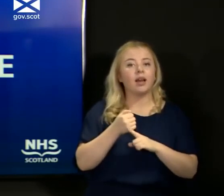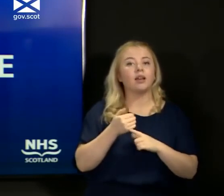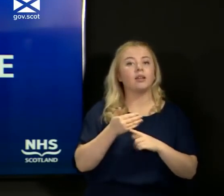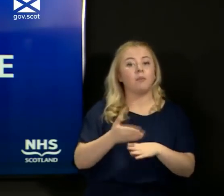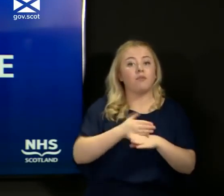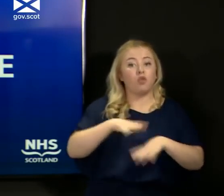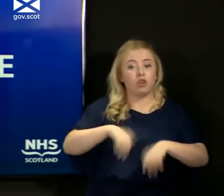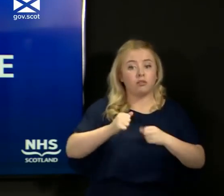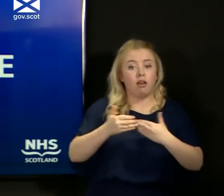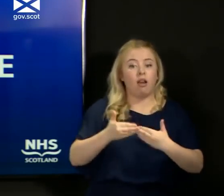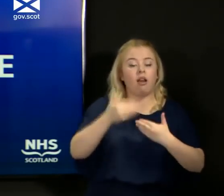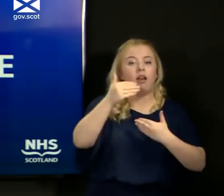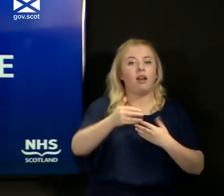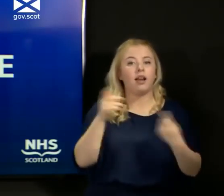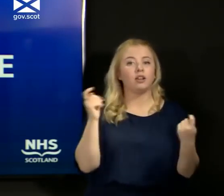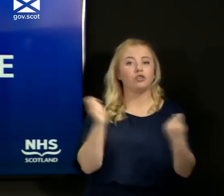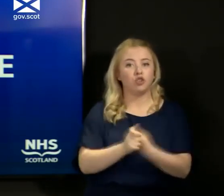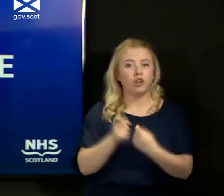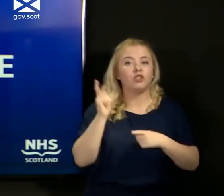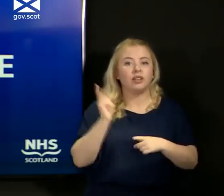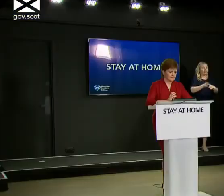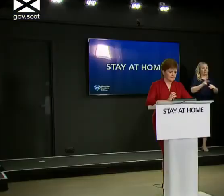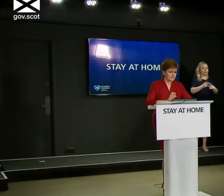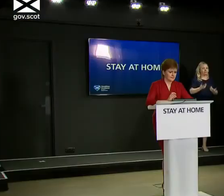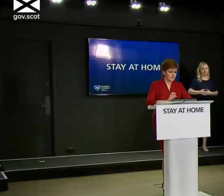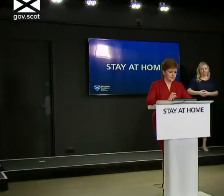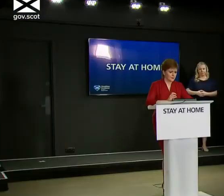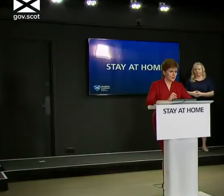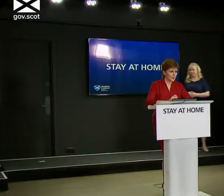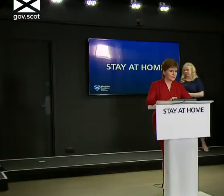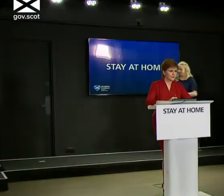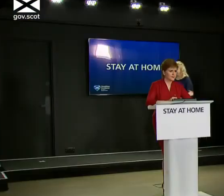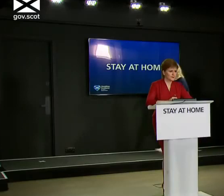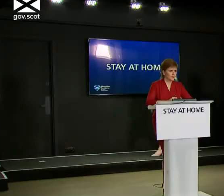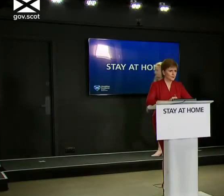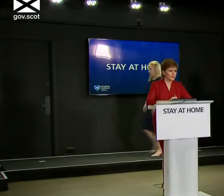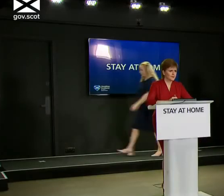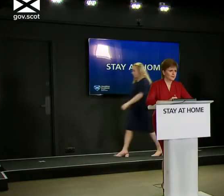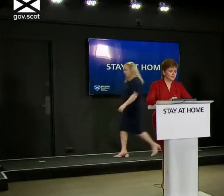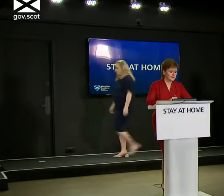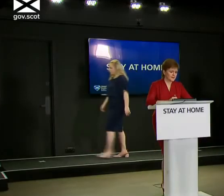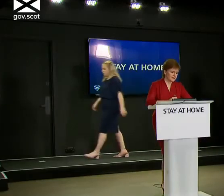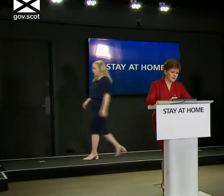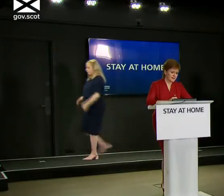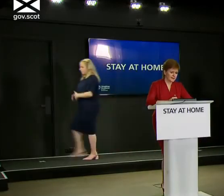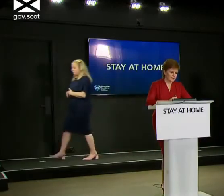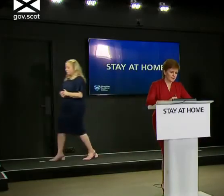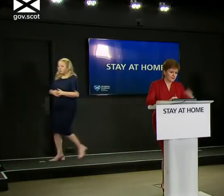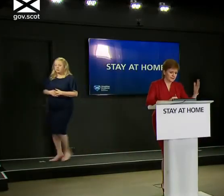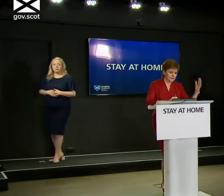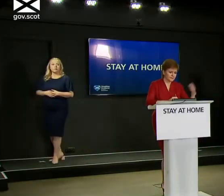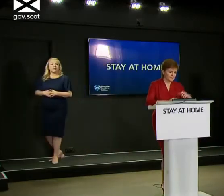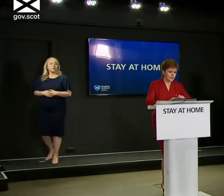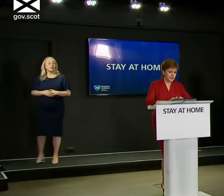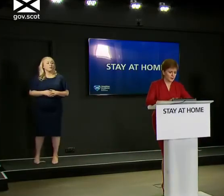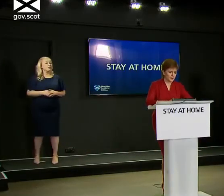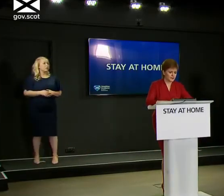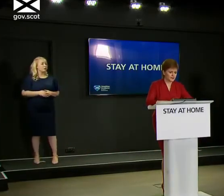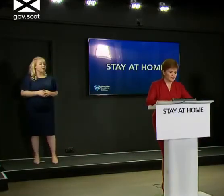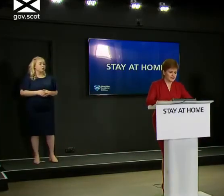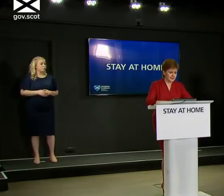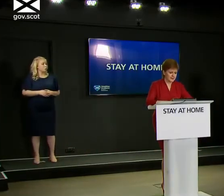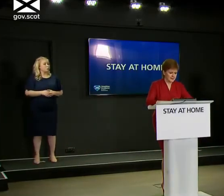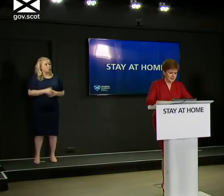on to make any further changes to it. But we know how difficult this is, and you know, we frequently